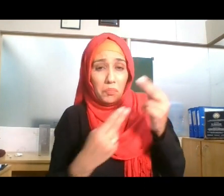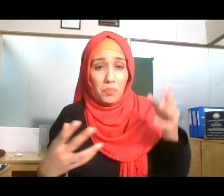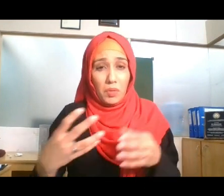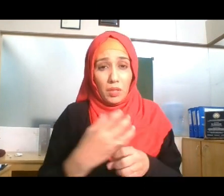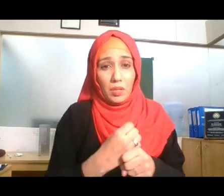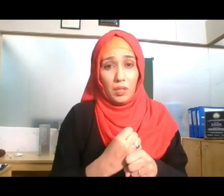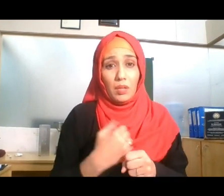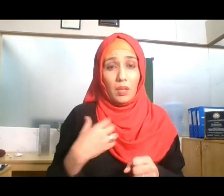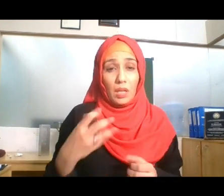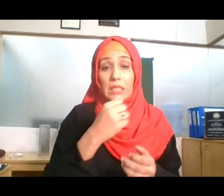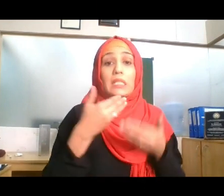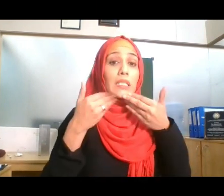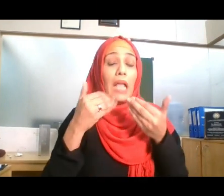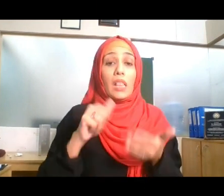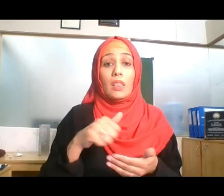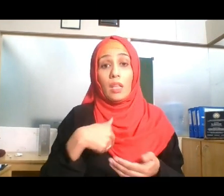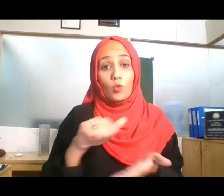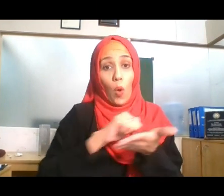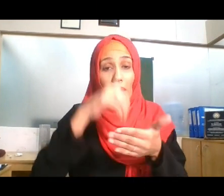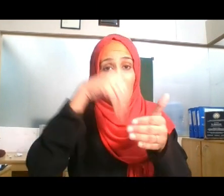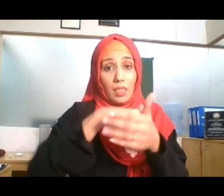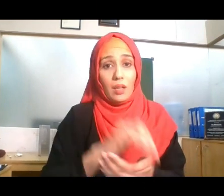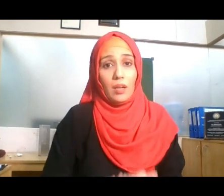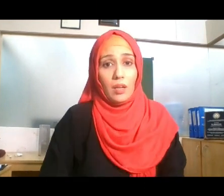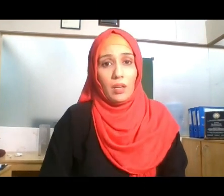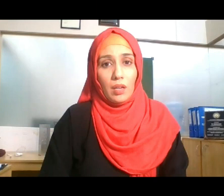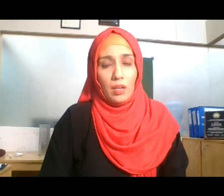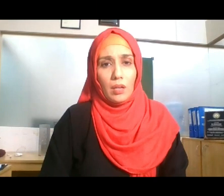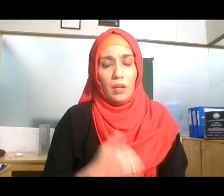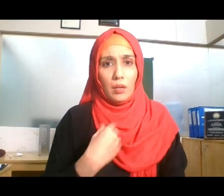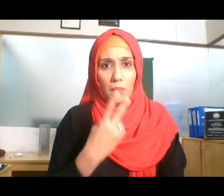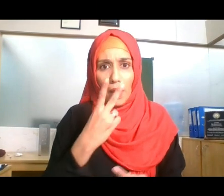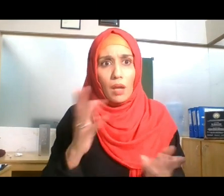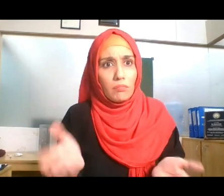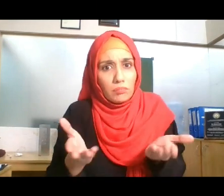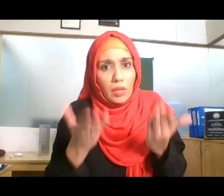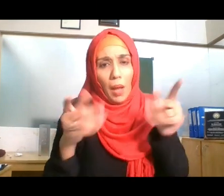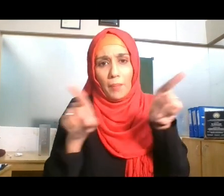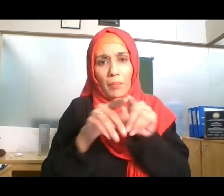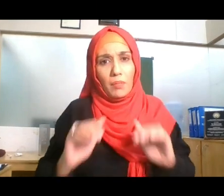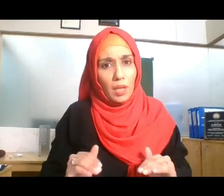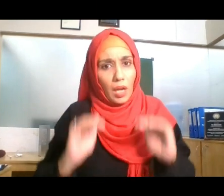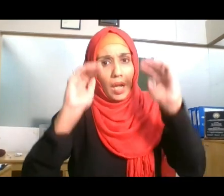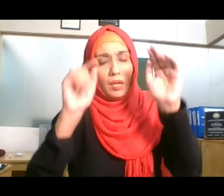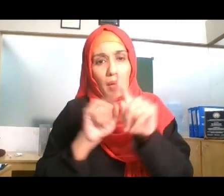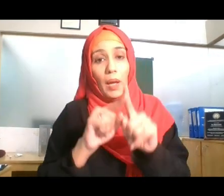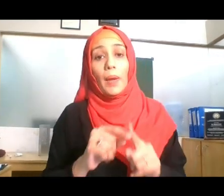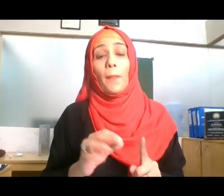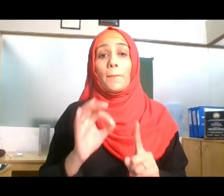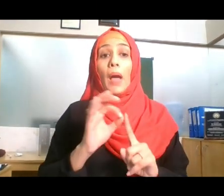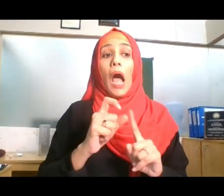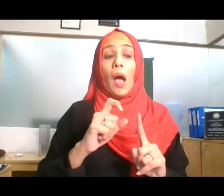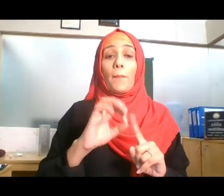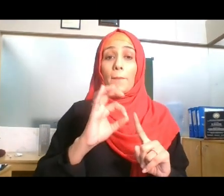our province of Sindh, which sort of fosters the need for public-private partnerships